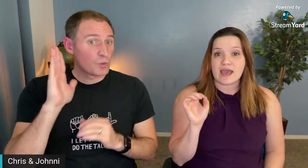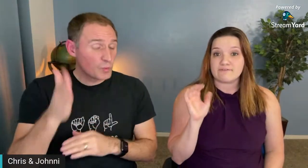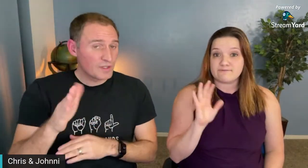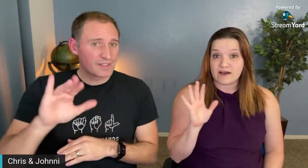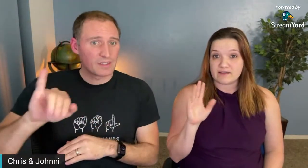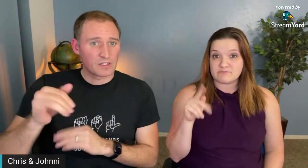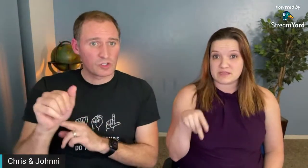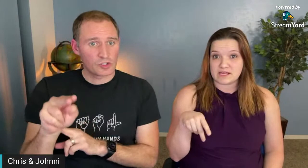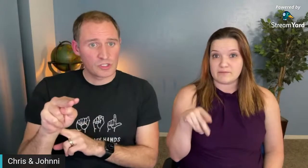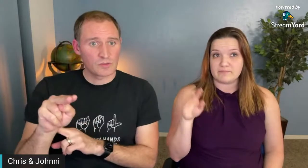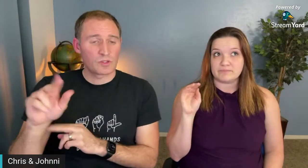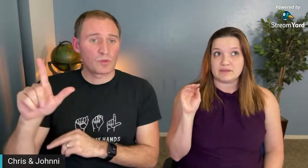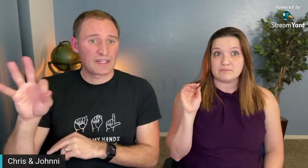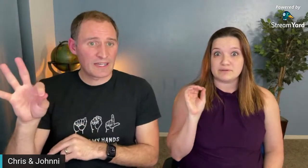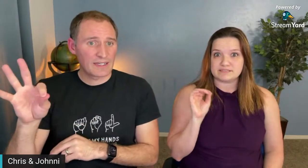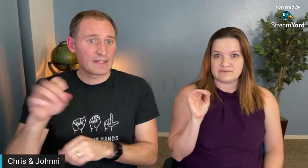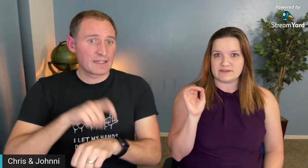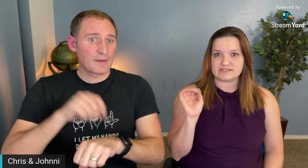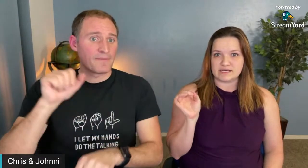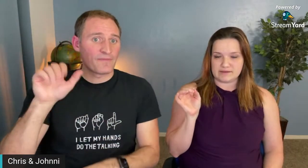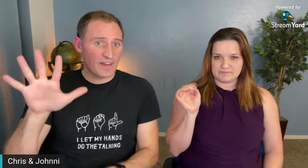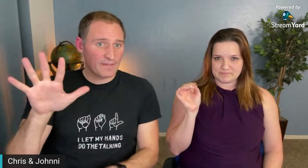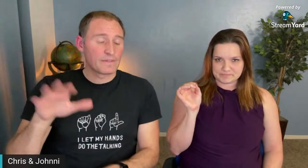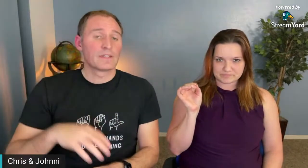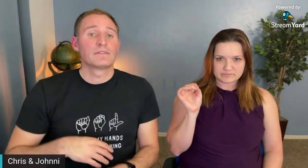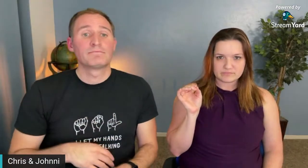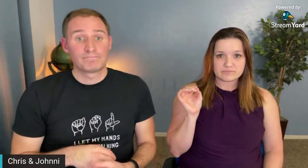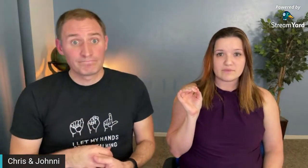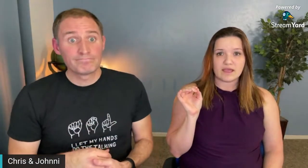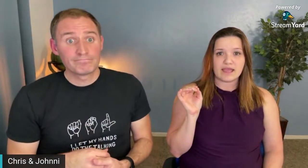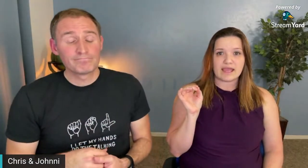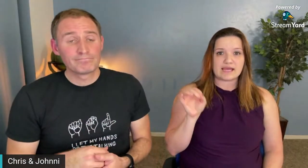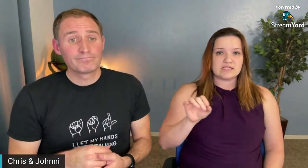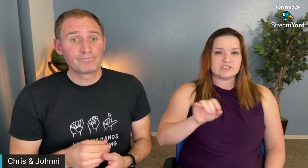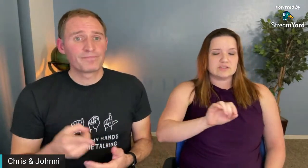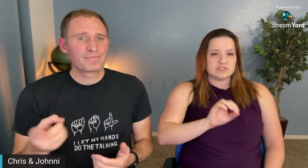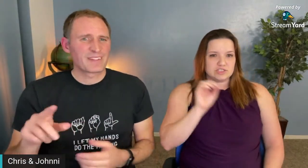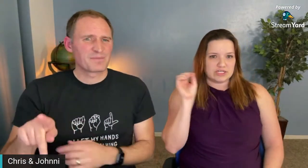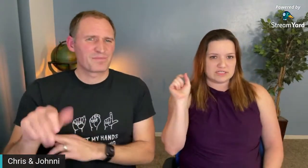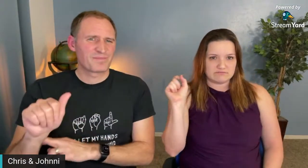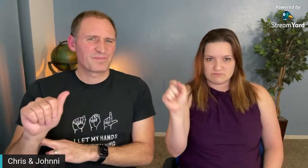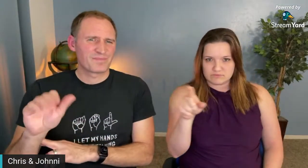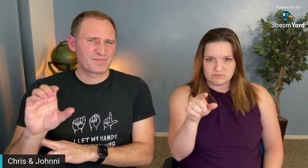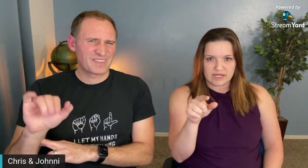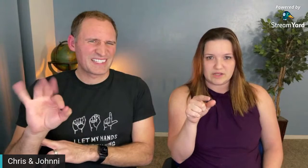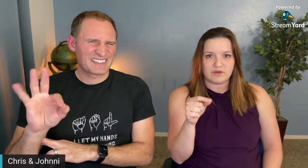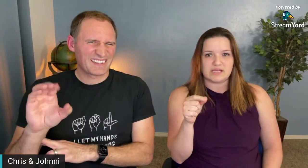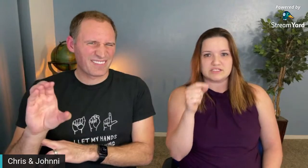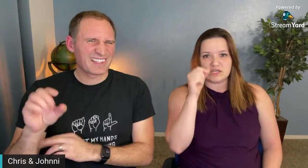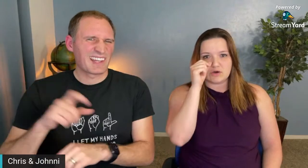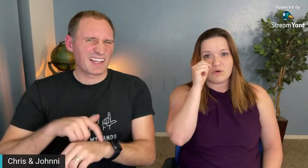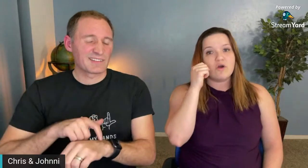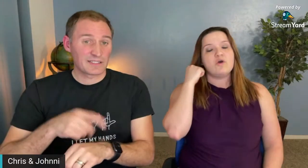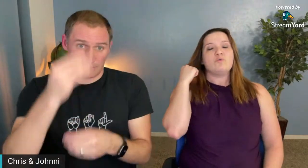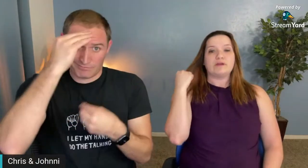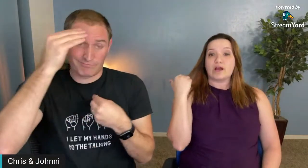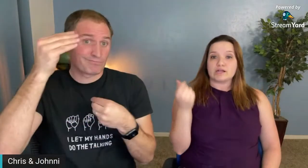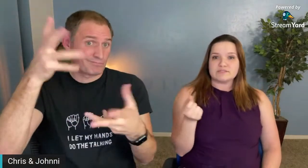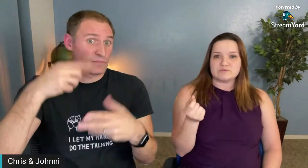at 5 p.m. Pacific time. And just letting you guys know, we are going to be doing